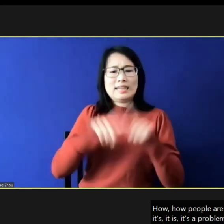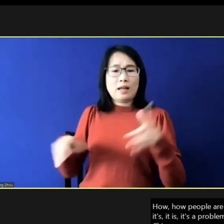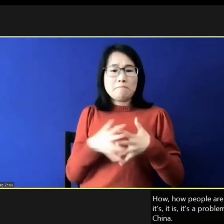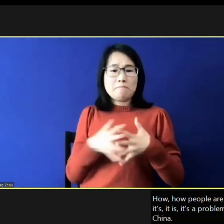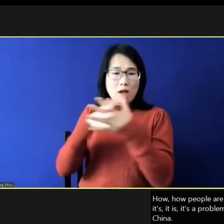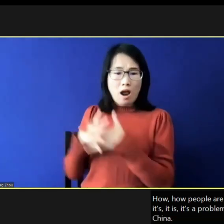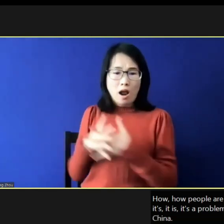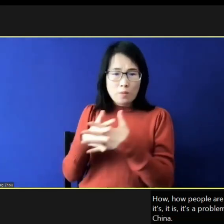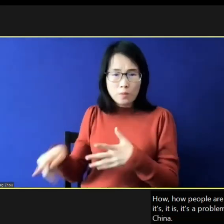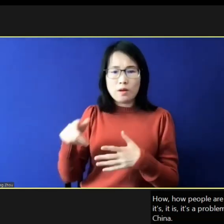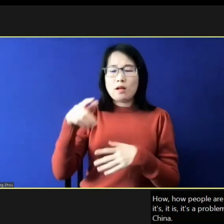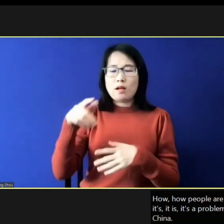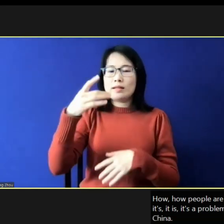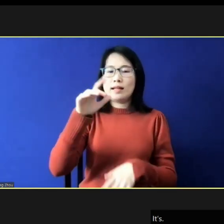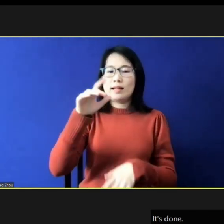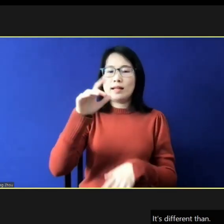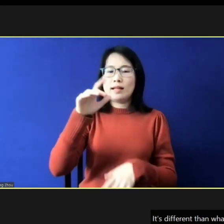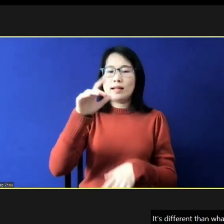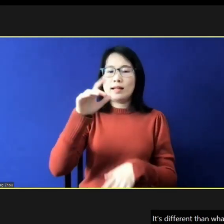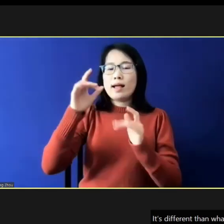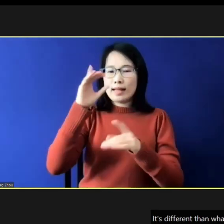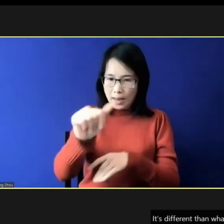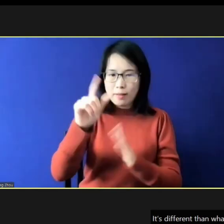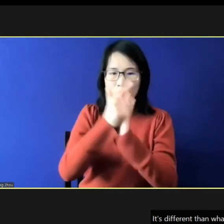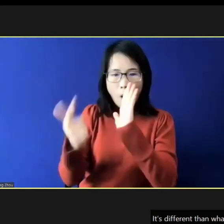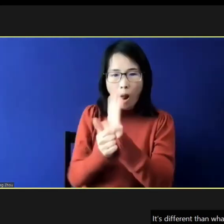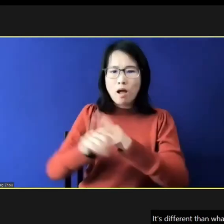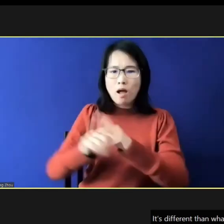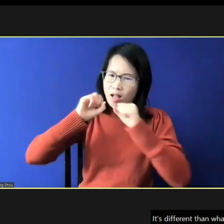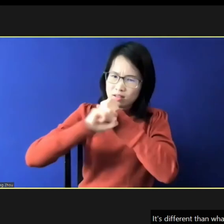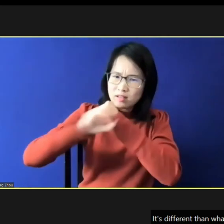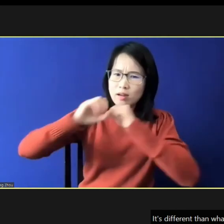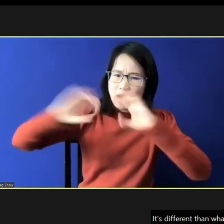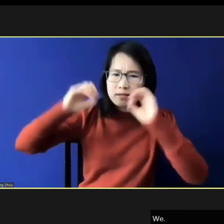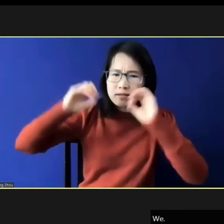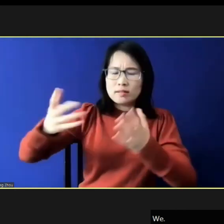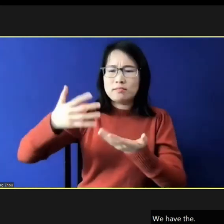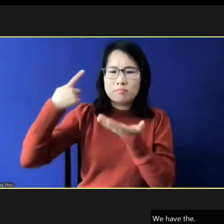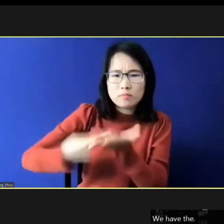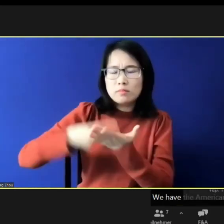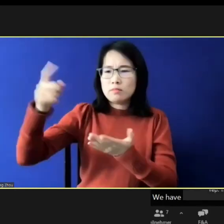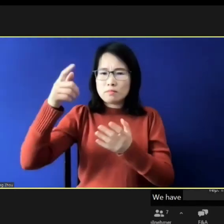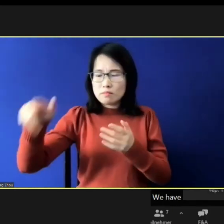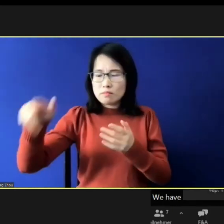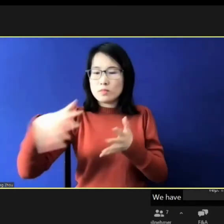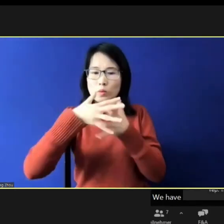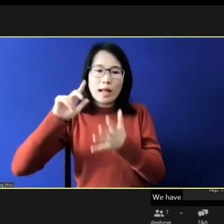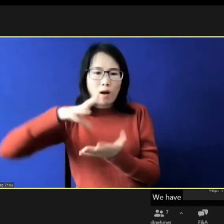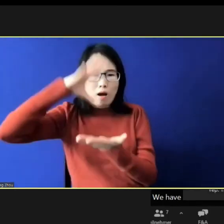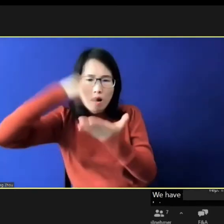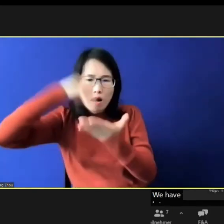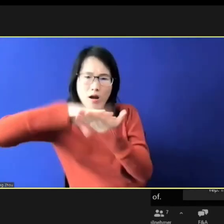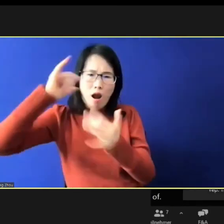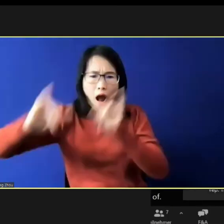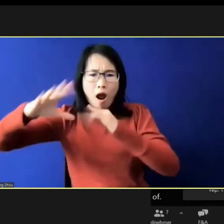China. It's different than what it is here in America. We have the Americans with Disabilities Act. We have a lot